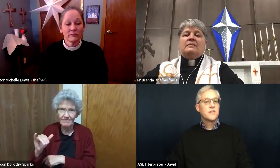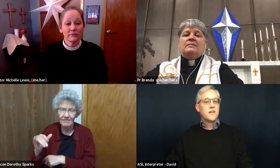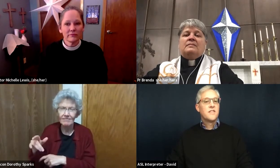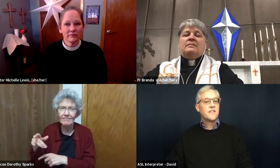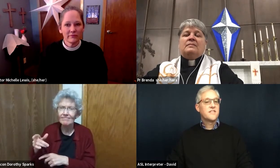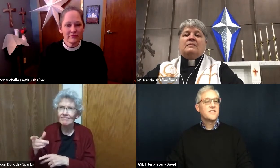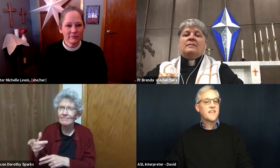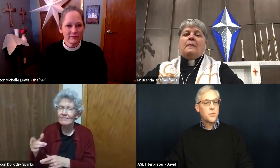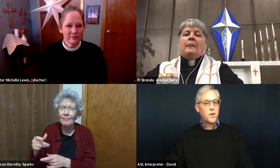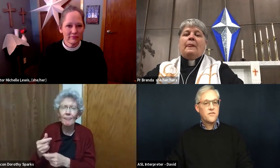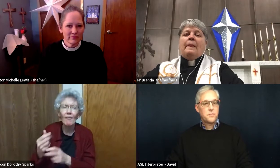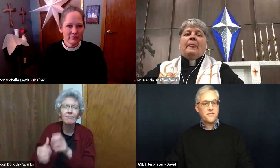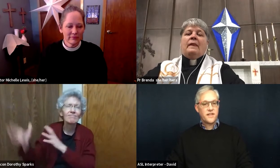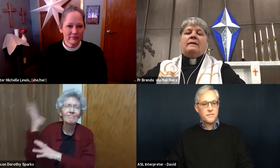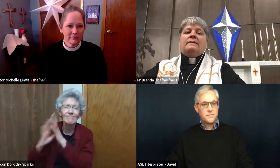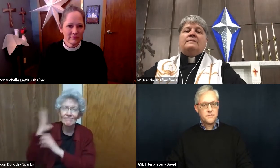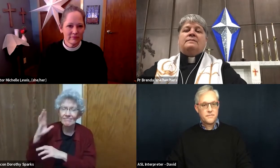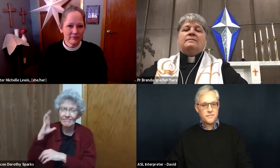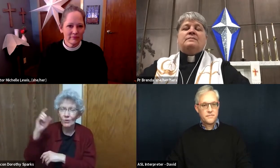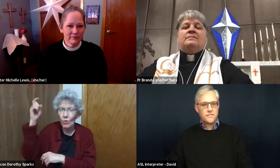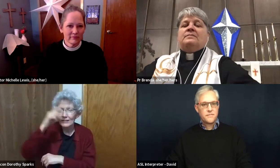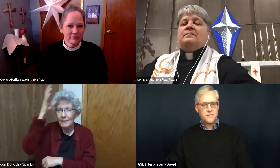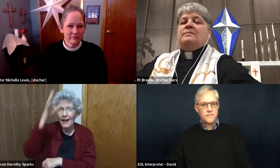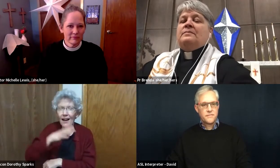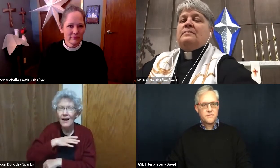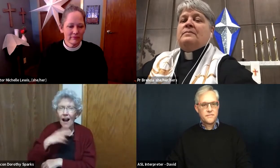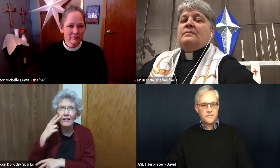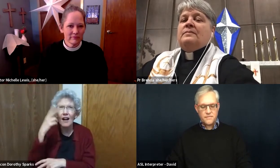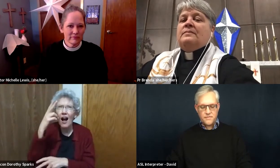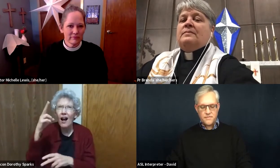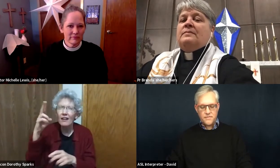First, this is the second week of Epiphany.